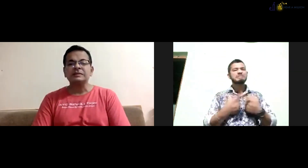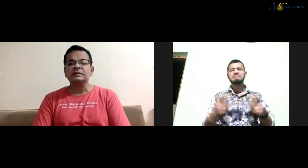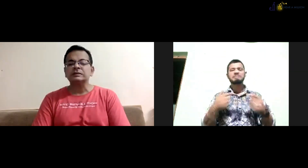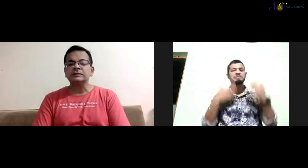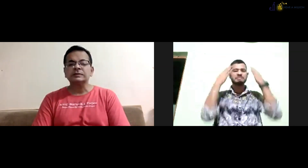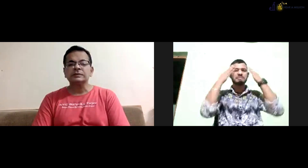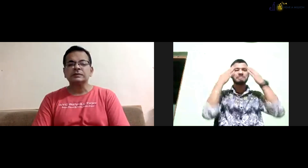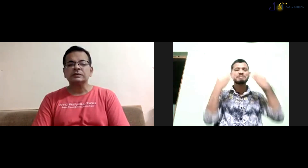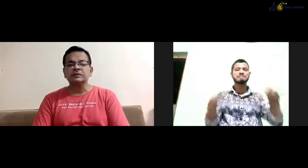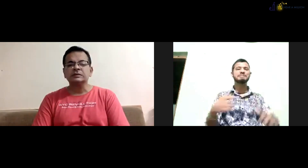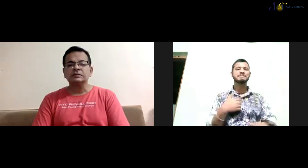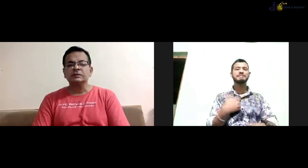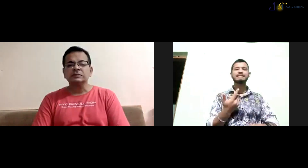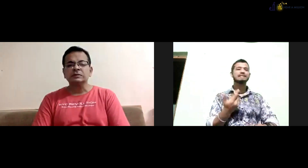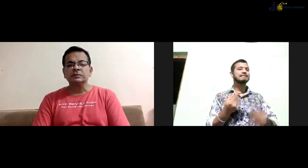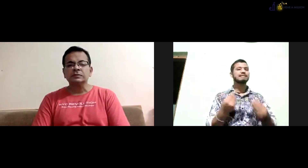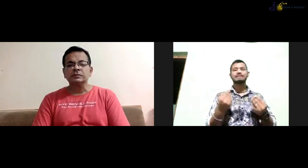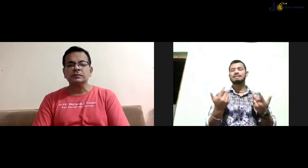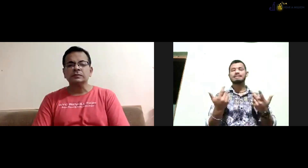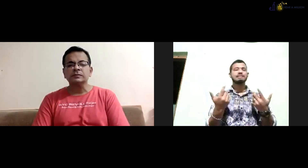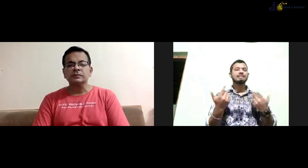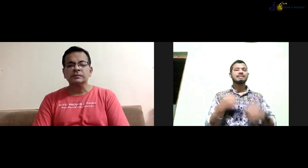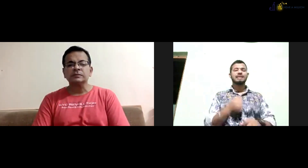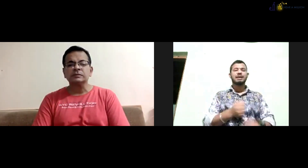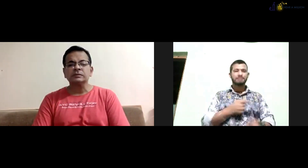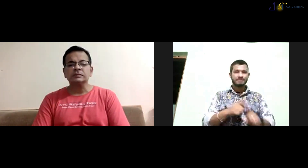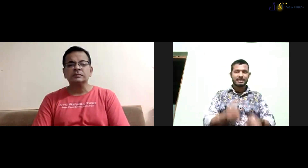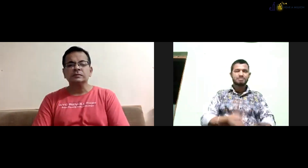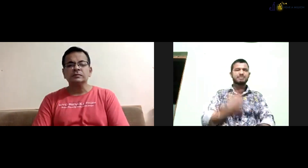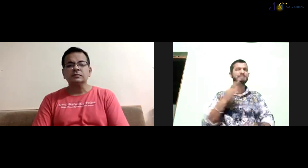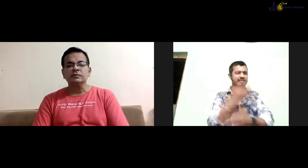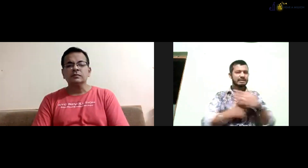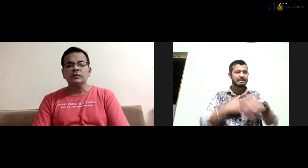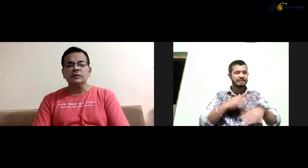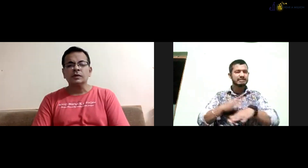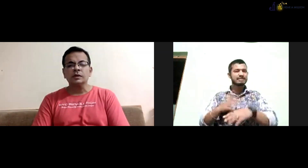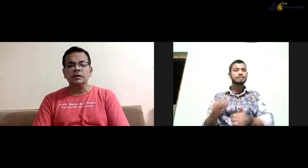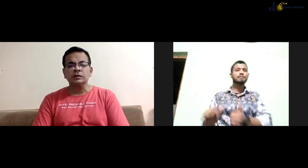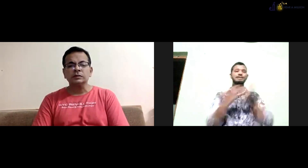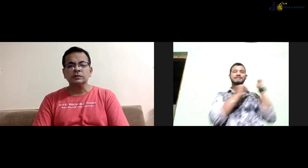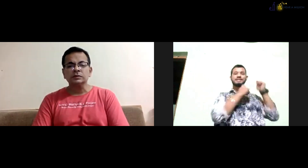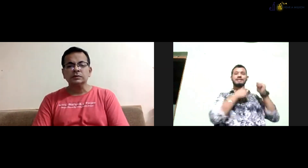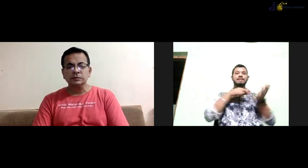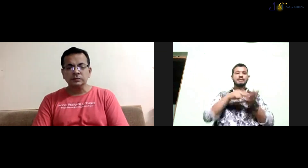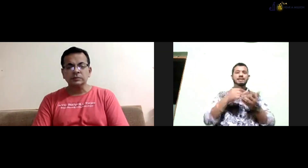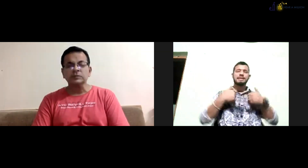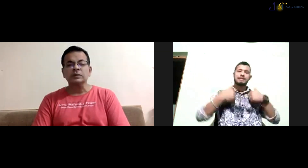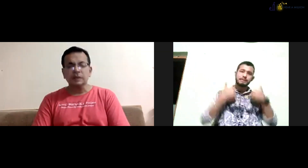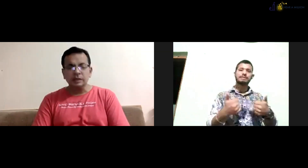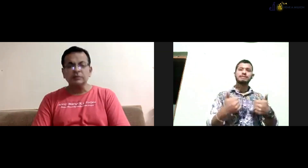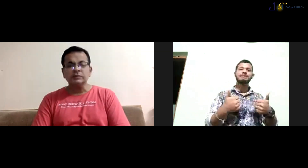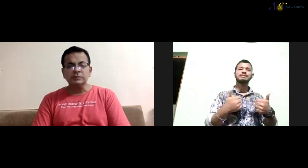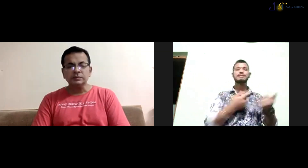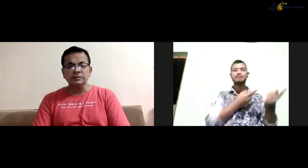I wanted some technology that I can move my wheelchair along with me on the stairs. I wasn't happy with the thing. So I